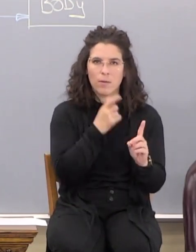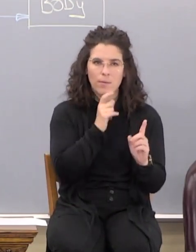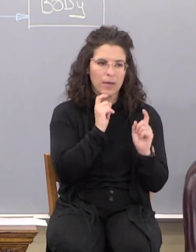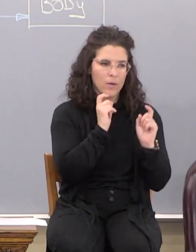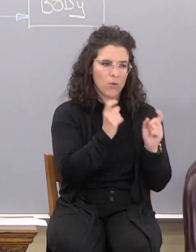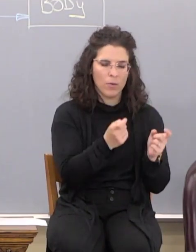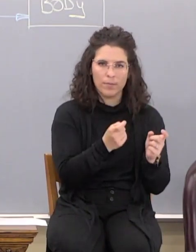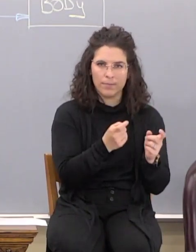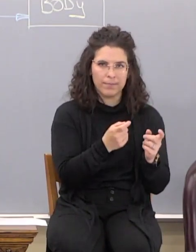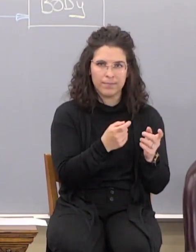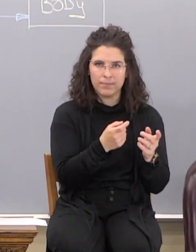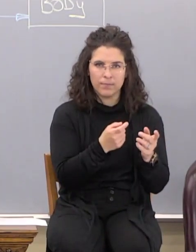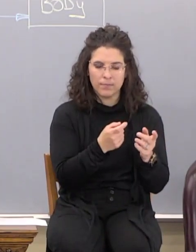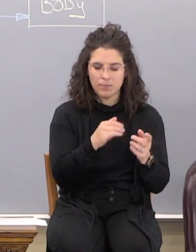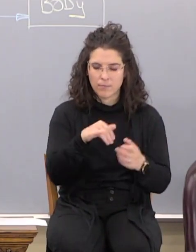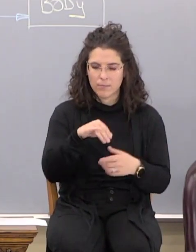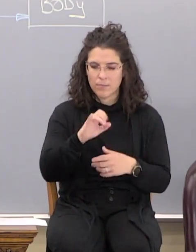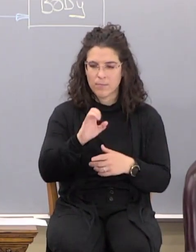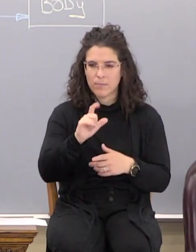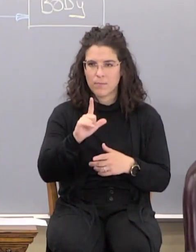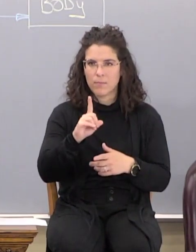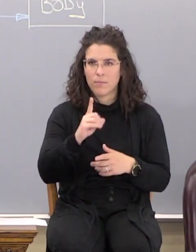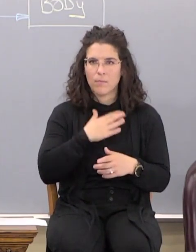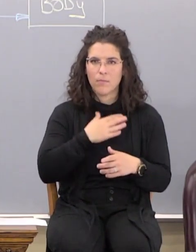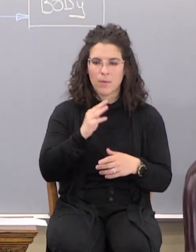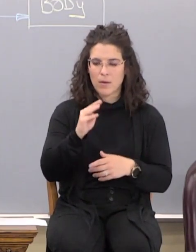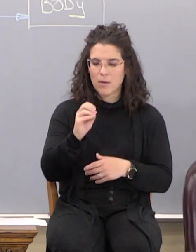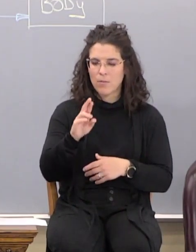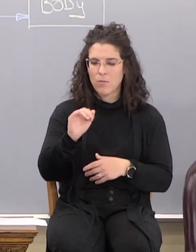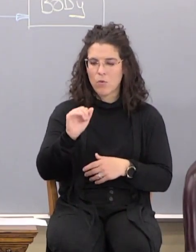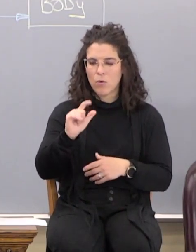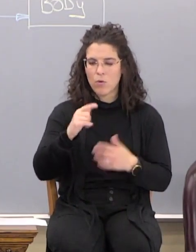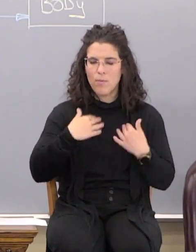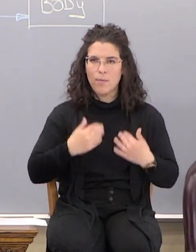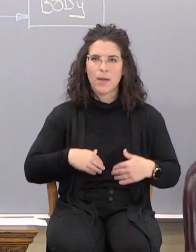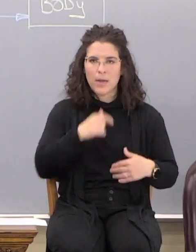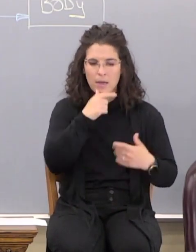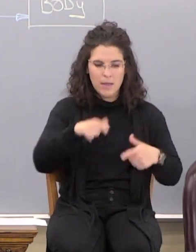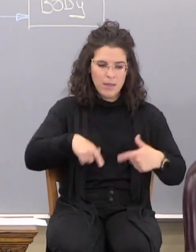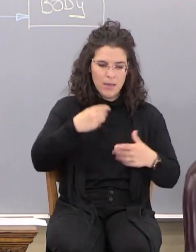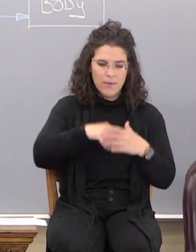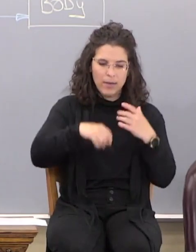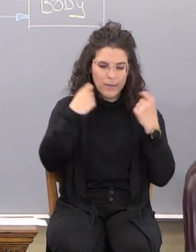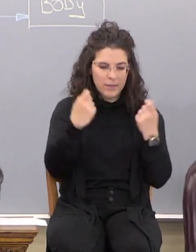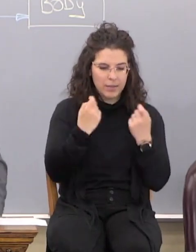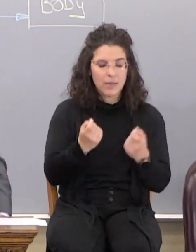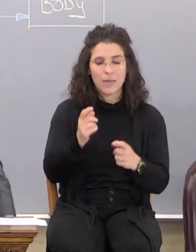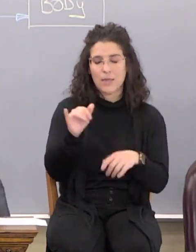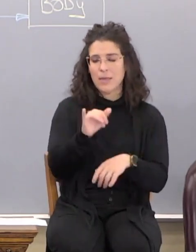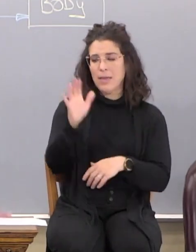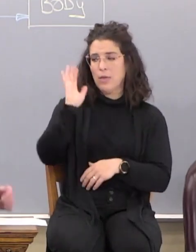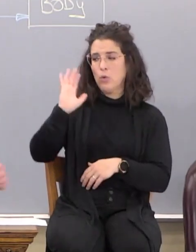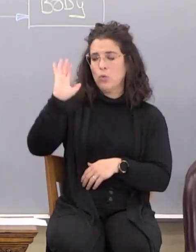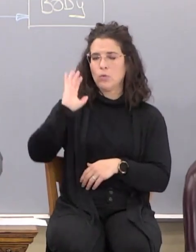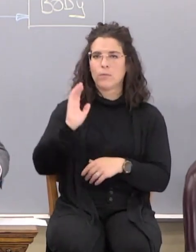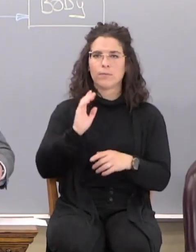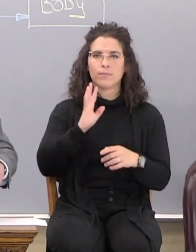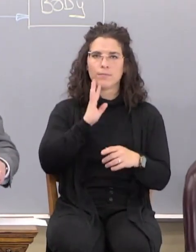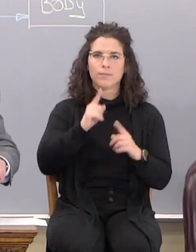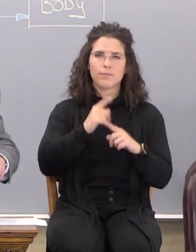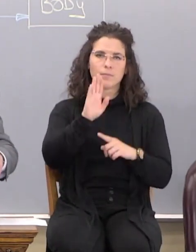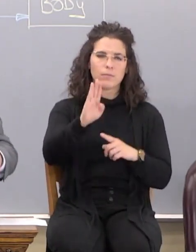going to yield my mortal body to sin. I'm not going to live in sin. I'm not going to live like I used to live. And when it talks about your mortal